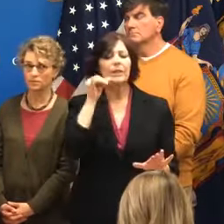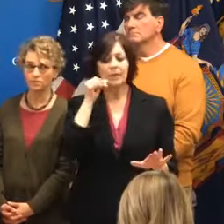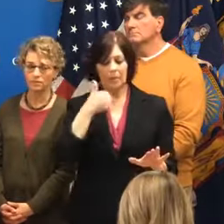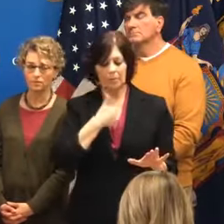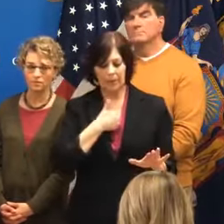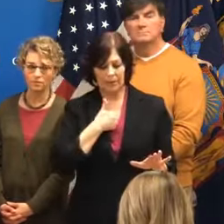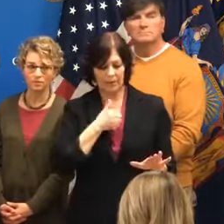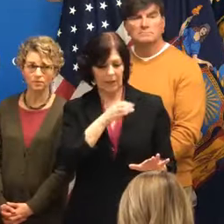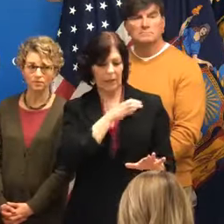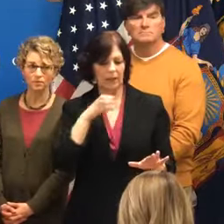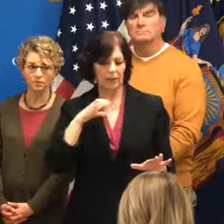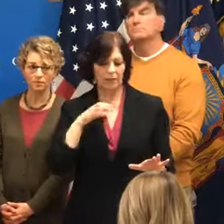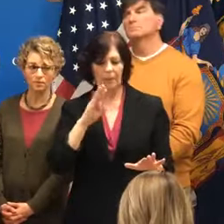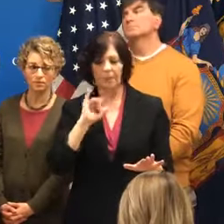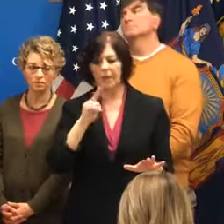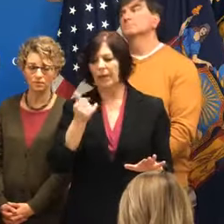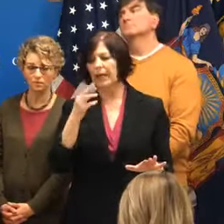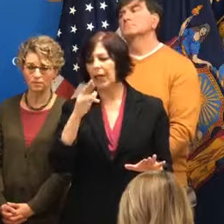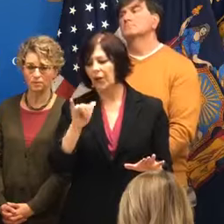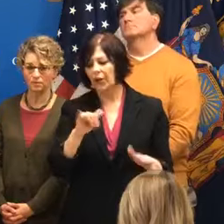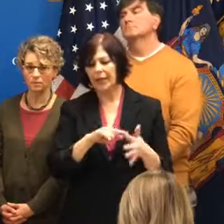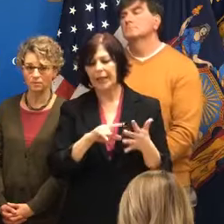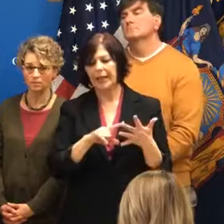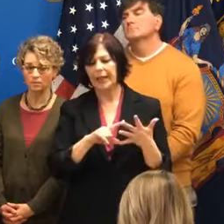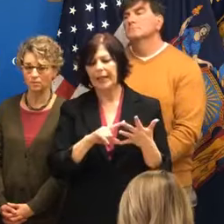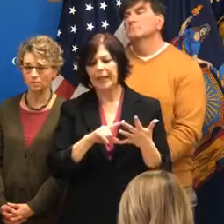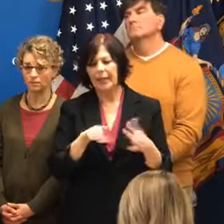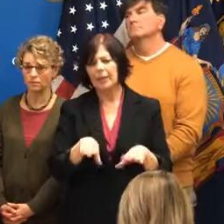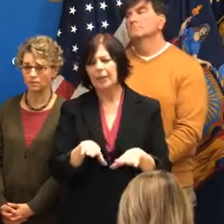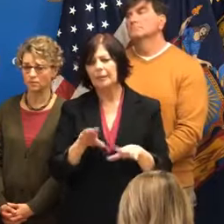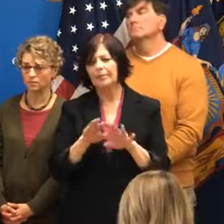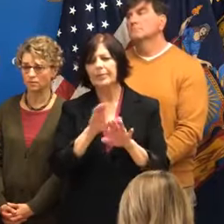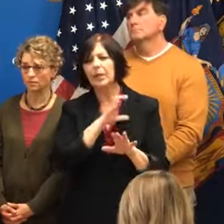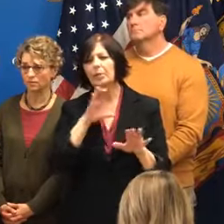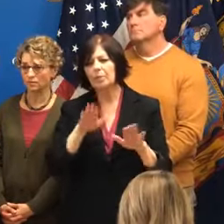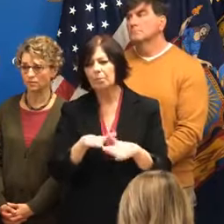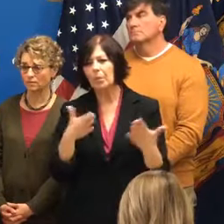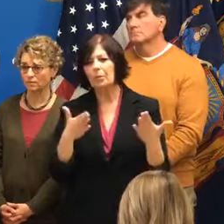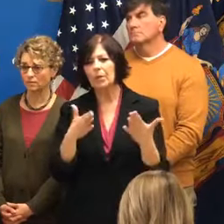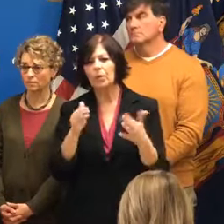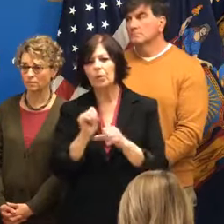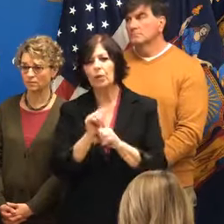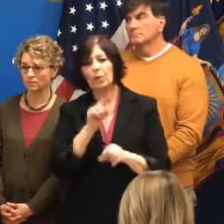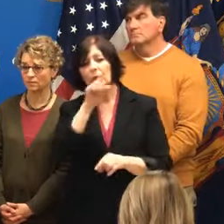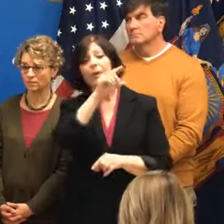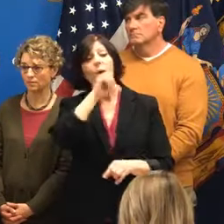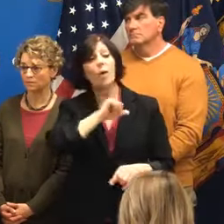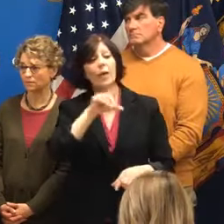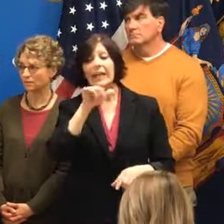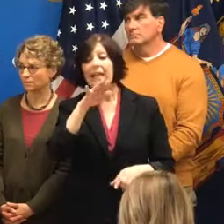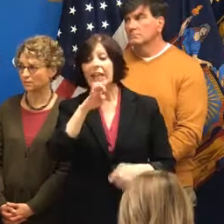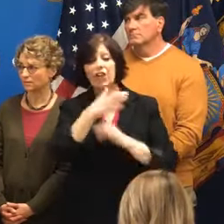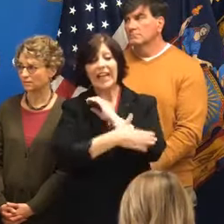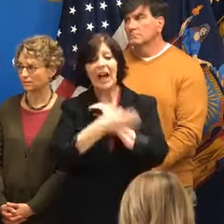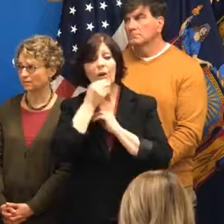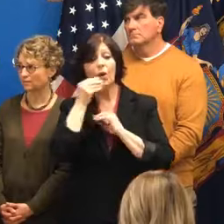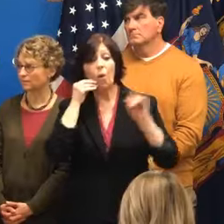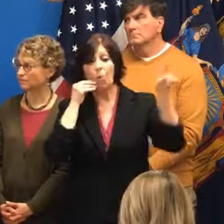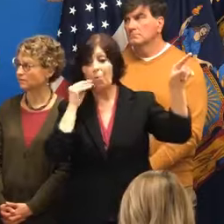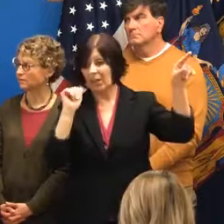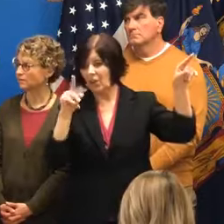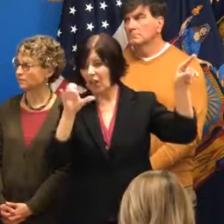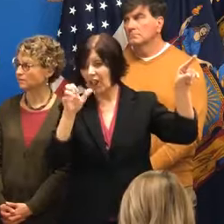Works, William Gary, and a couple others from the Department of Public Works were out at the old Erie County Home and Infirmary in Alden